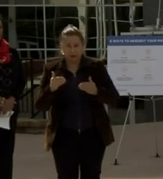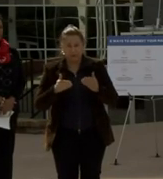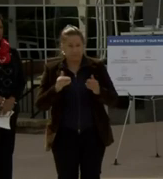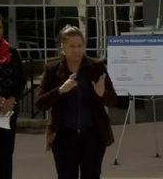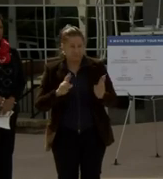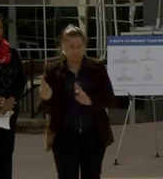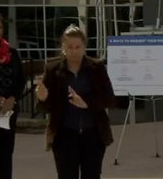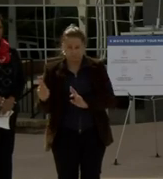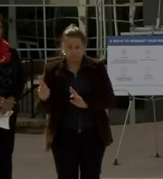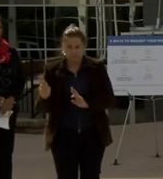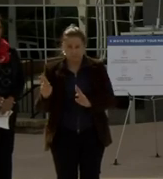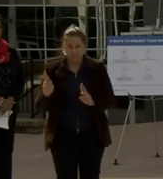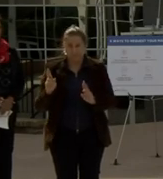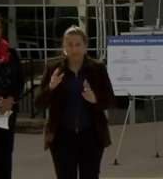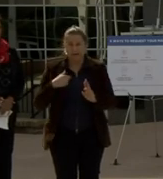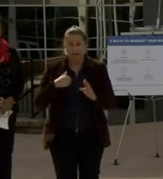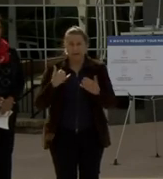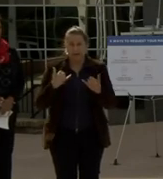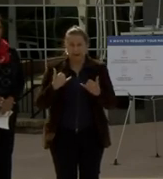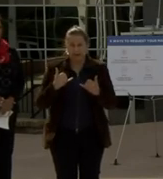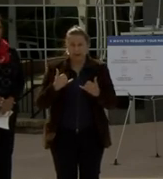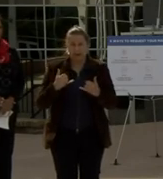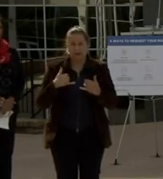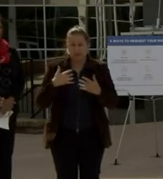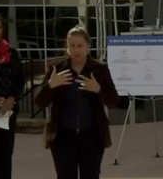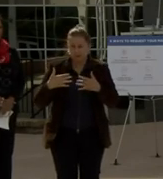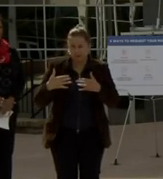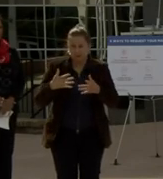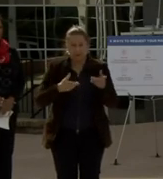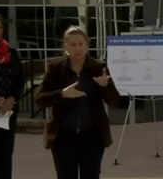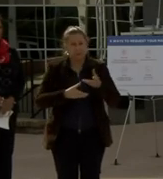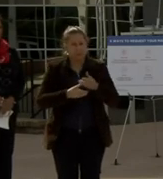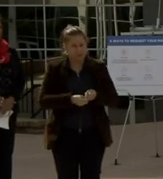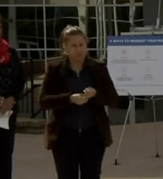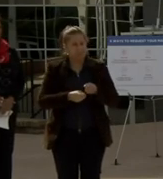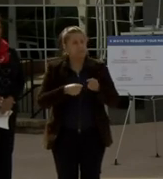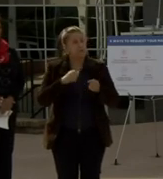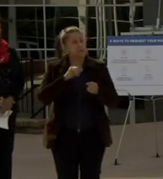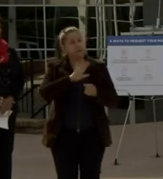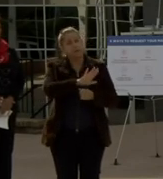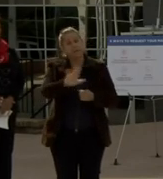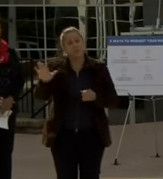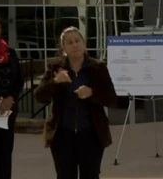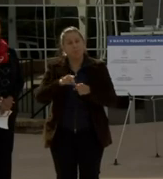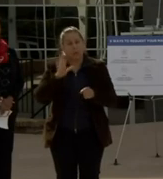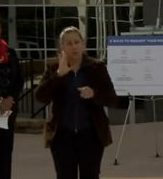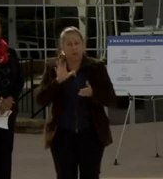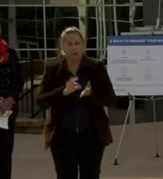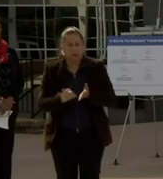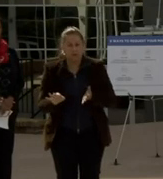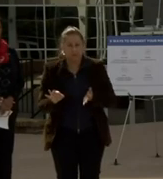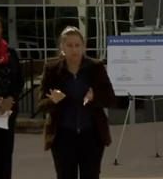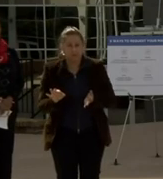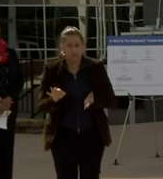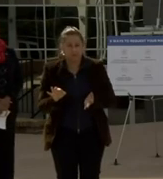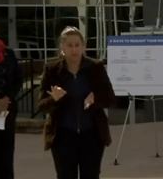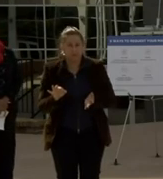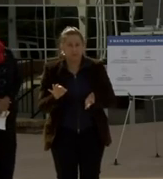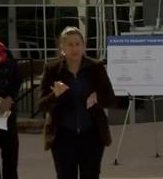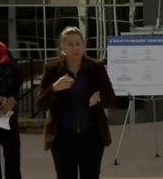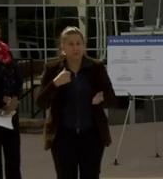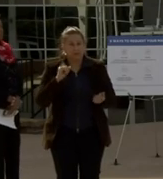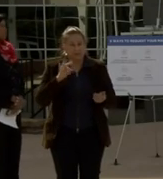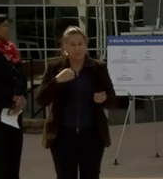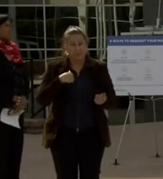their vote counts. The process of mailing a ballot out, while it sounds pretty simple, and it certainly